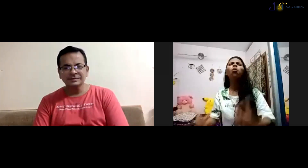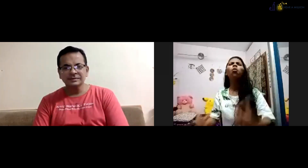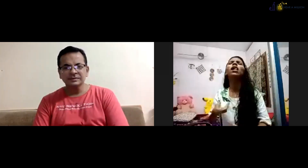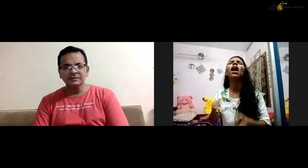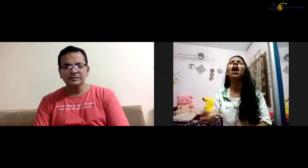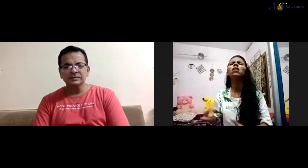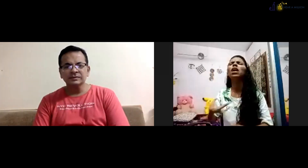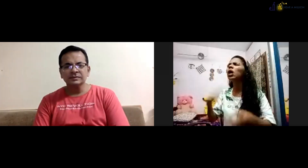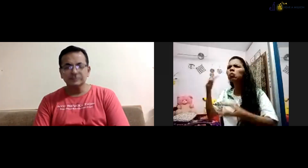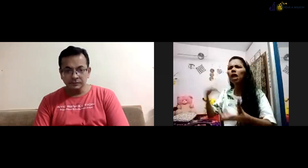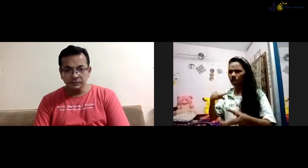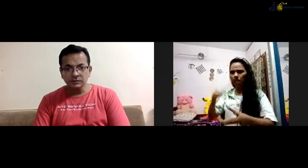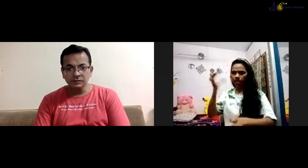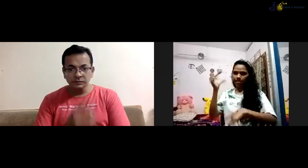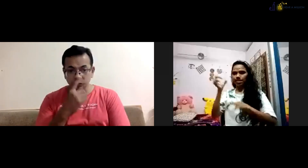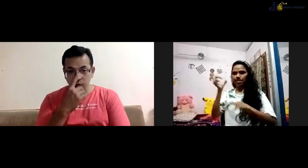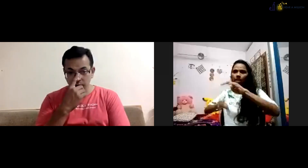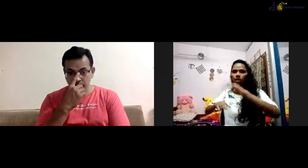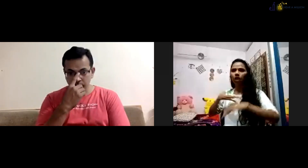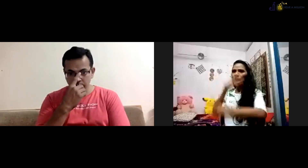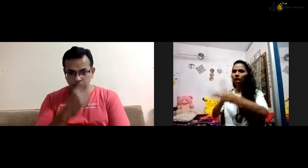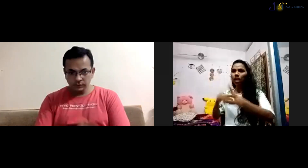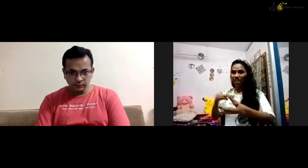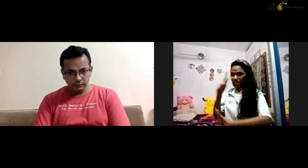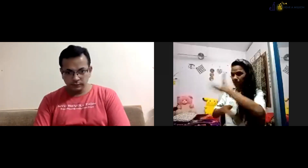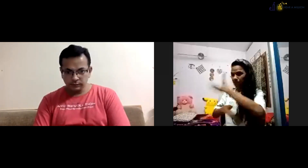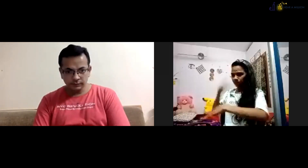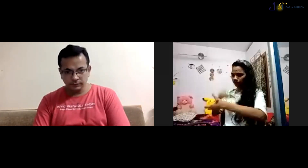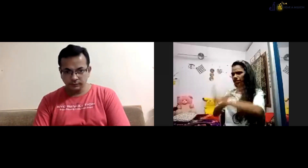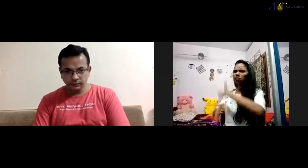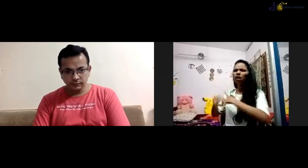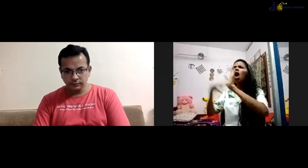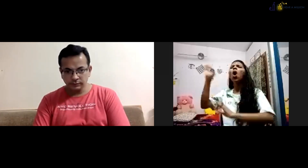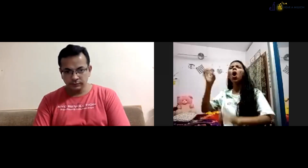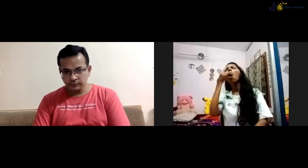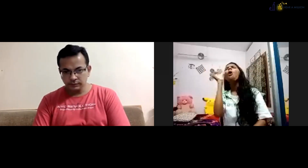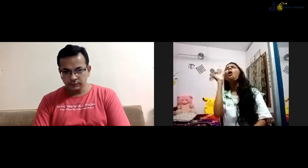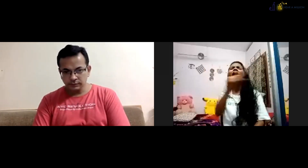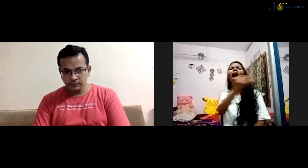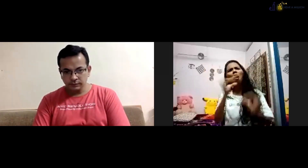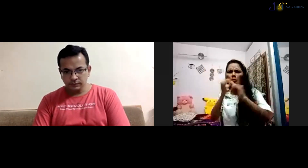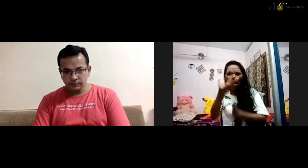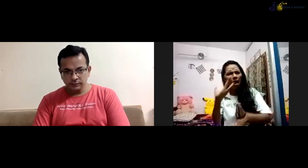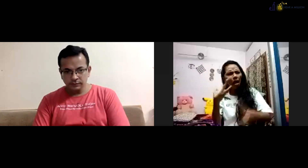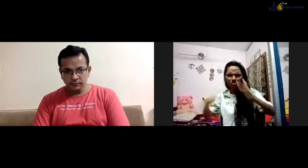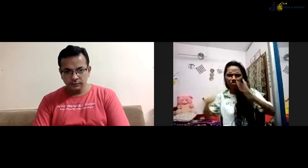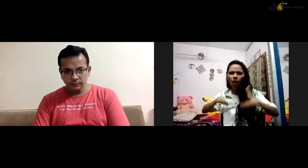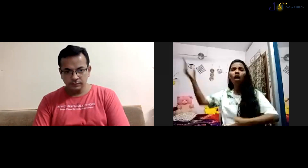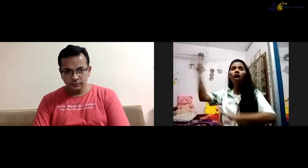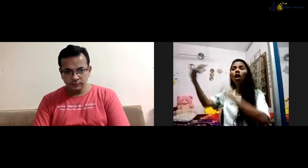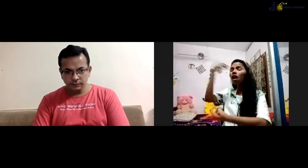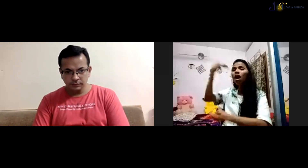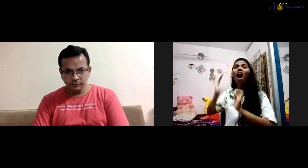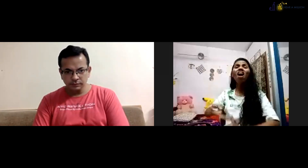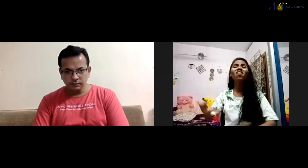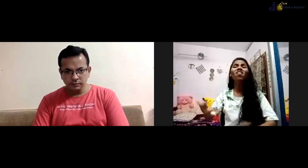wanted to show myself on the screen and spread the awareness related to it.